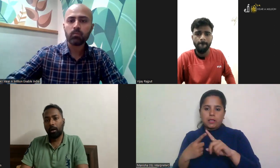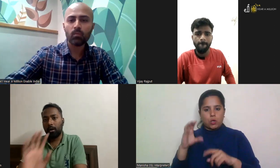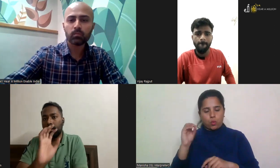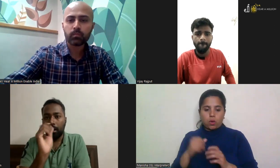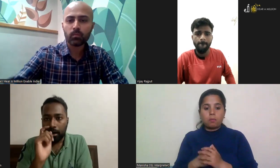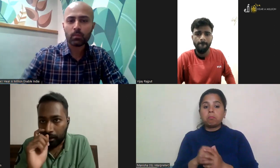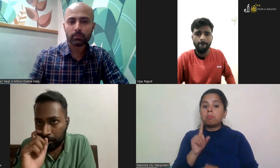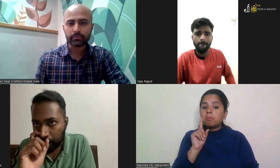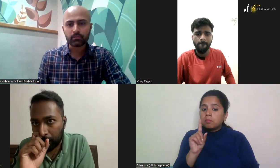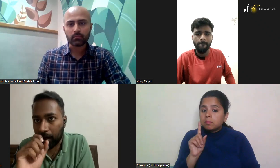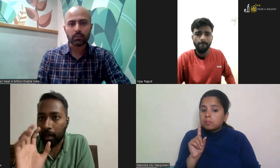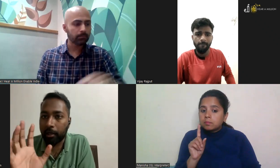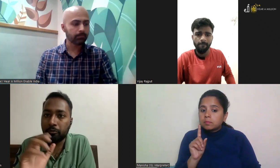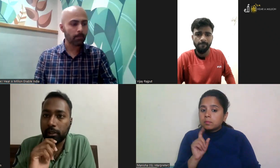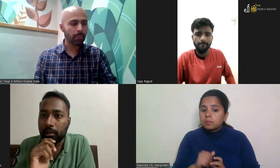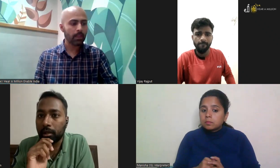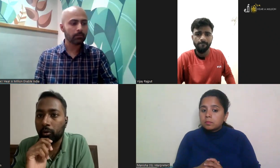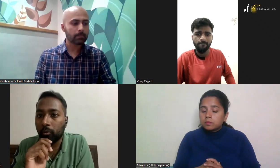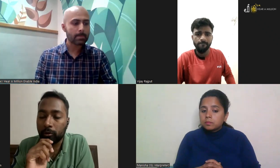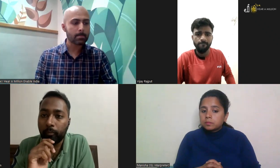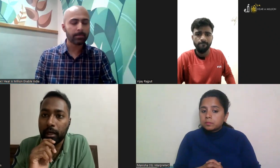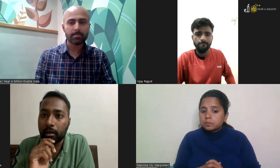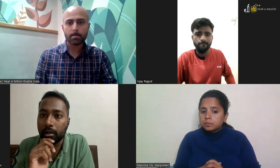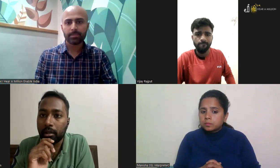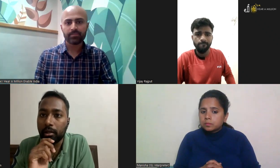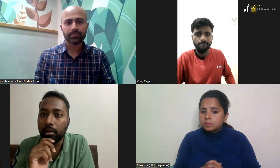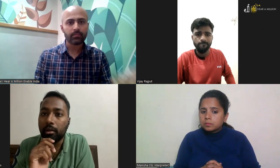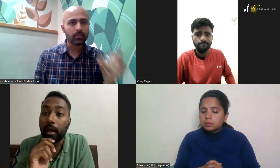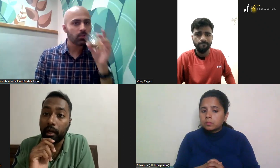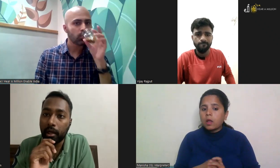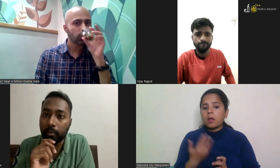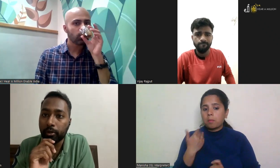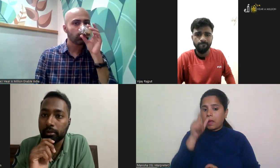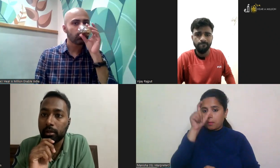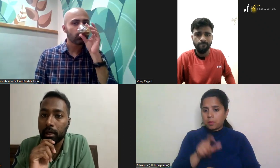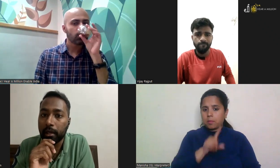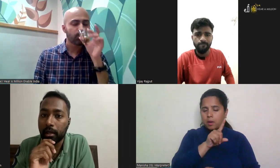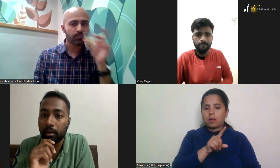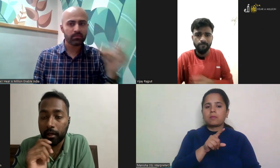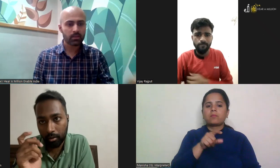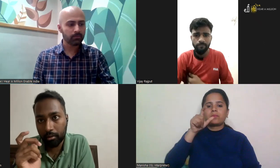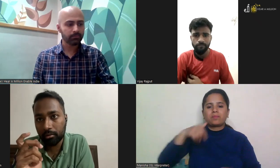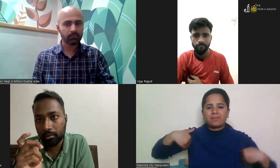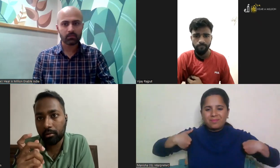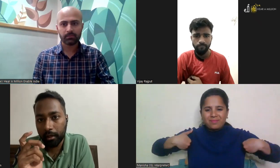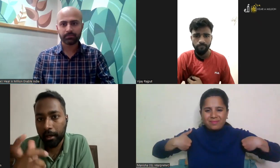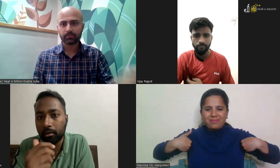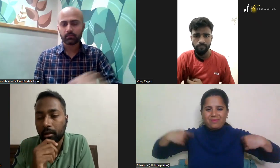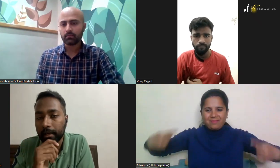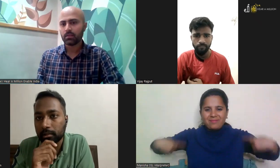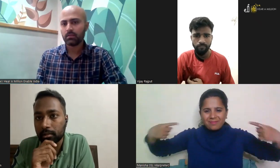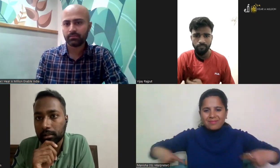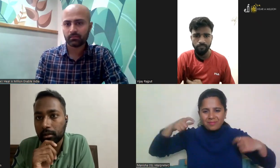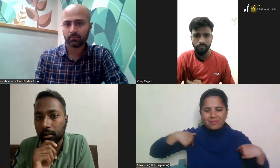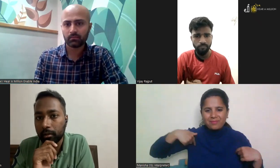But I have seen that orthopedically handicapped person are get